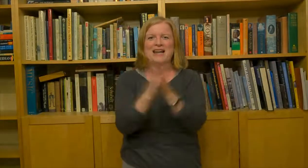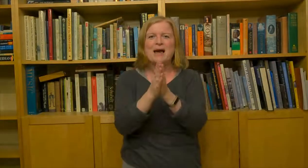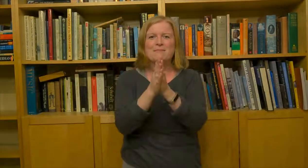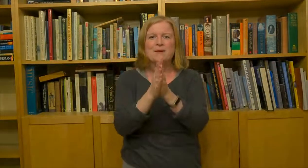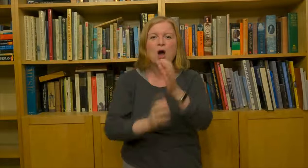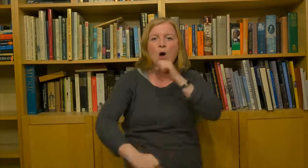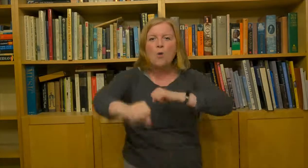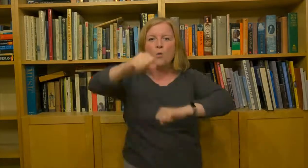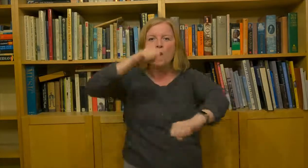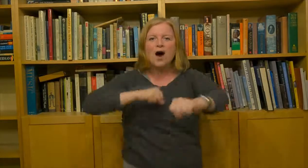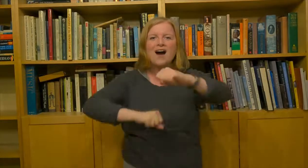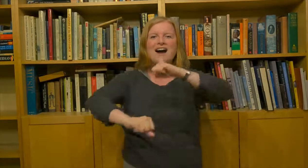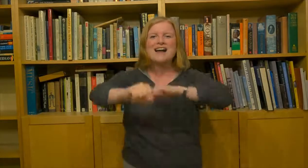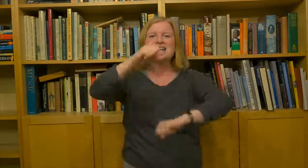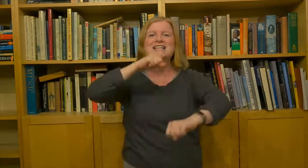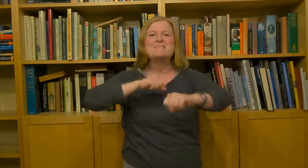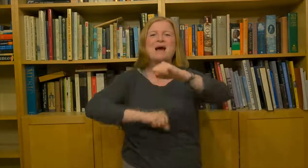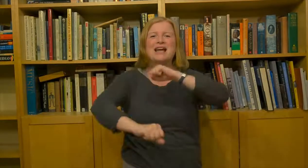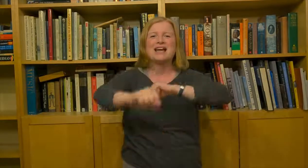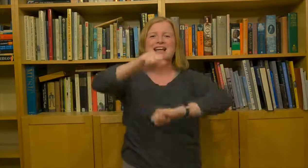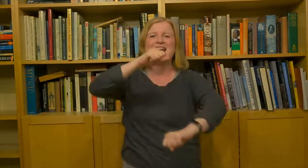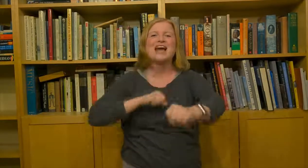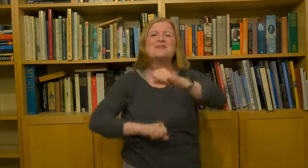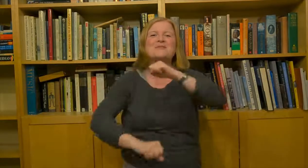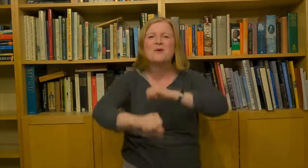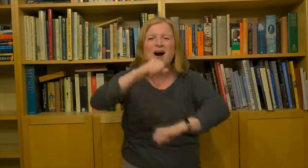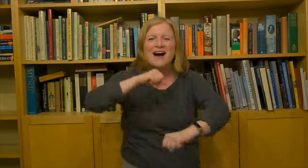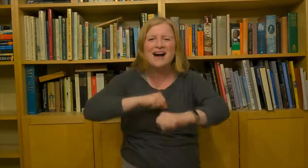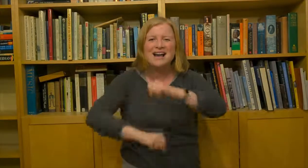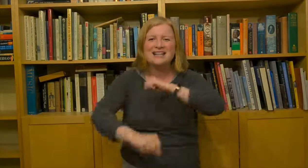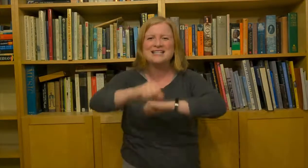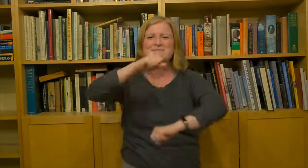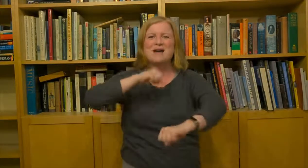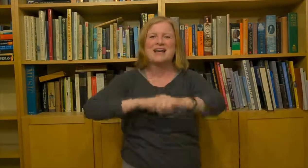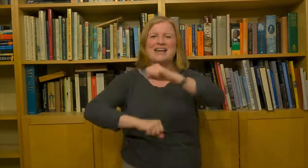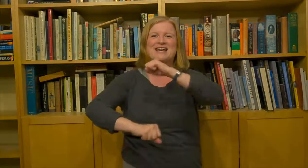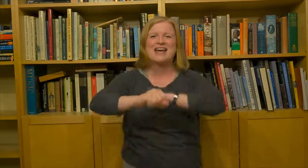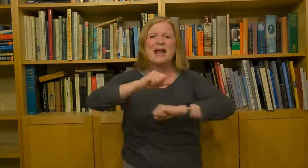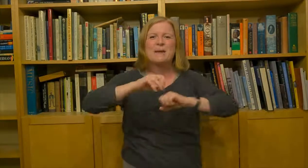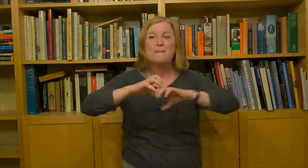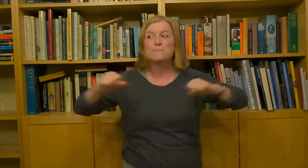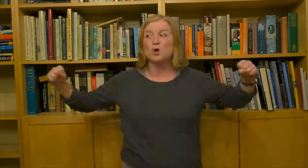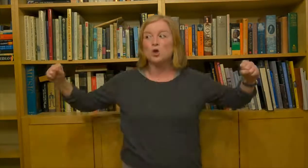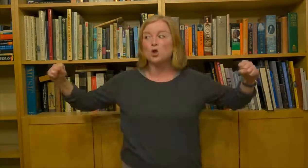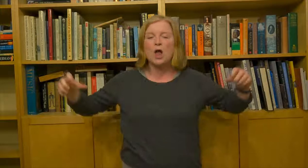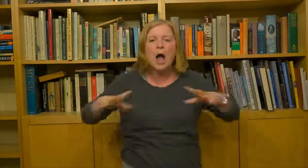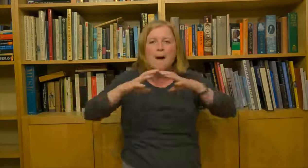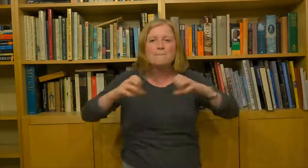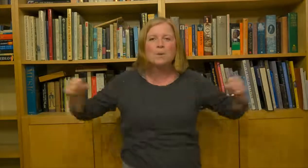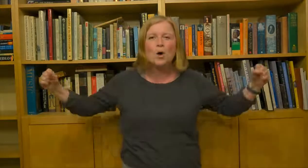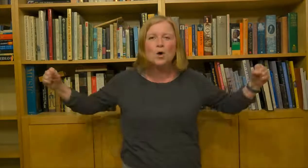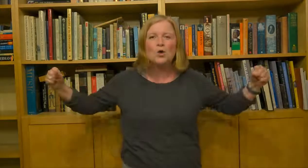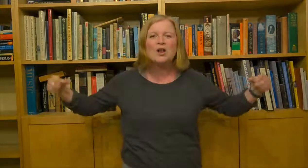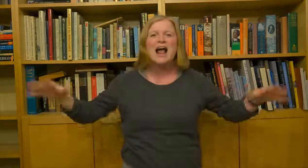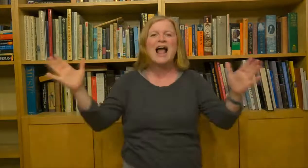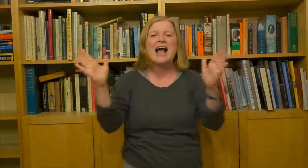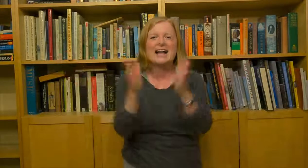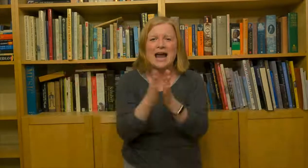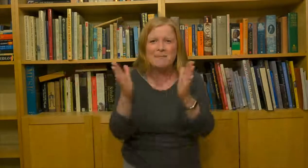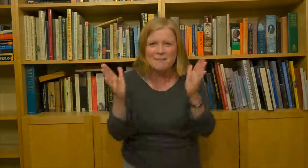clap. Wind it back again, wind it back again, pull, pull, clap,